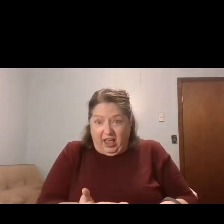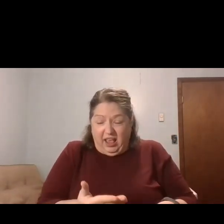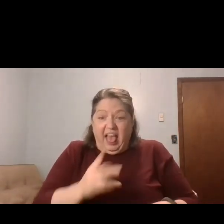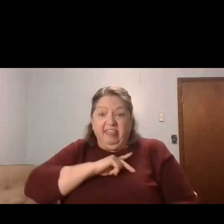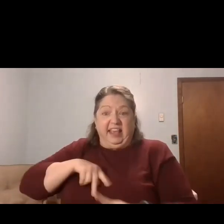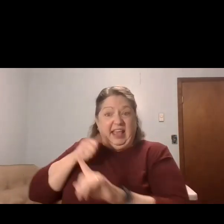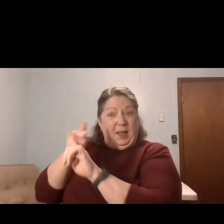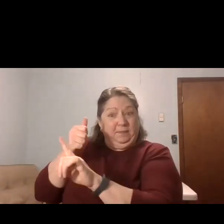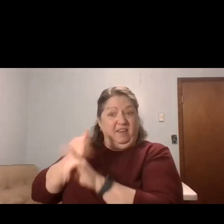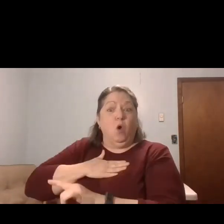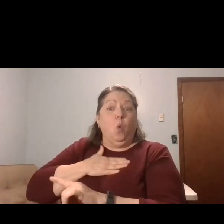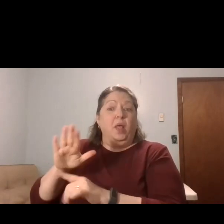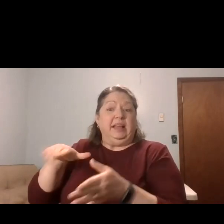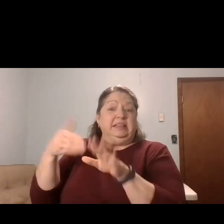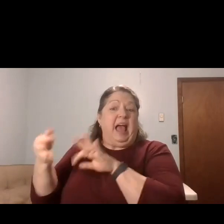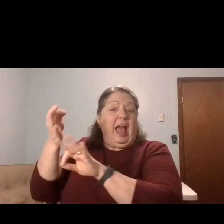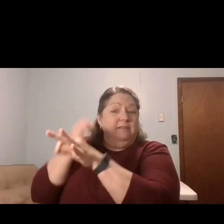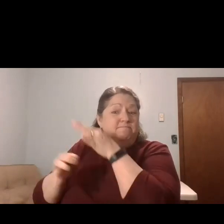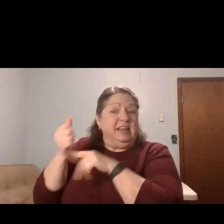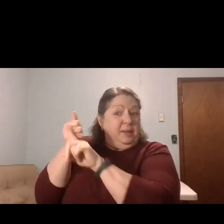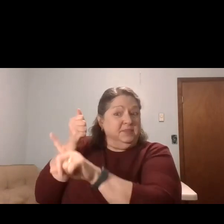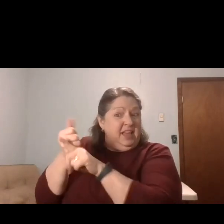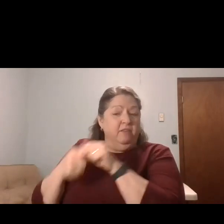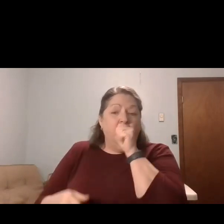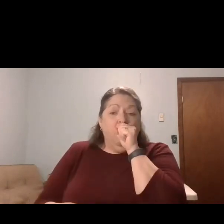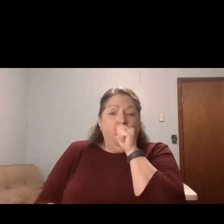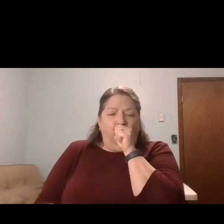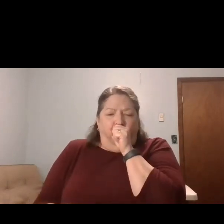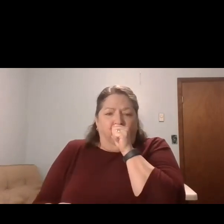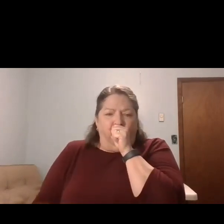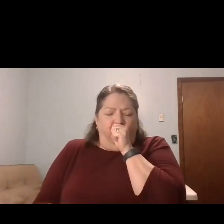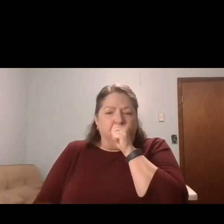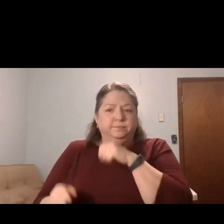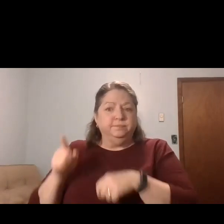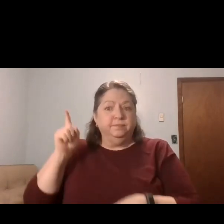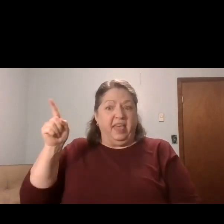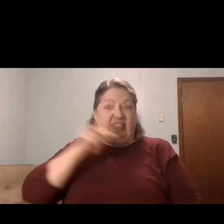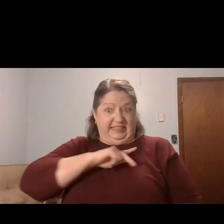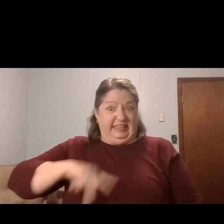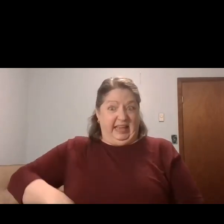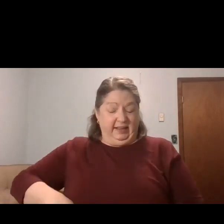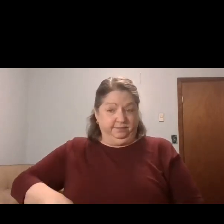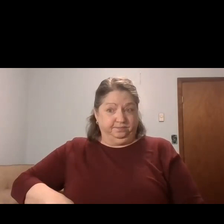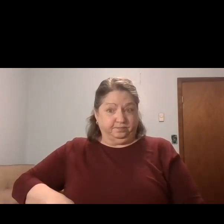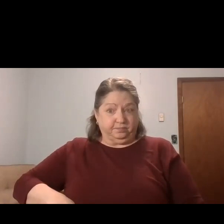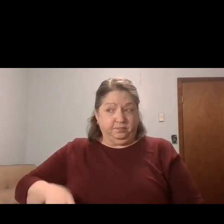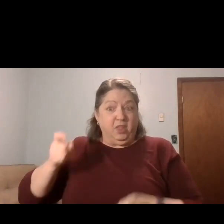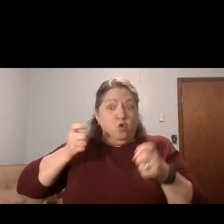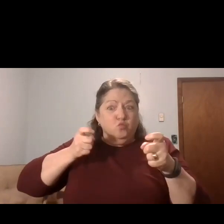is the king who introduces the kingdom that cannot be shaken, because this king